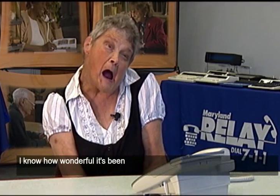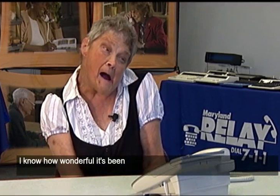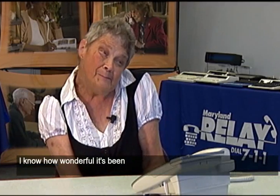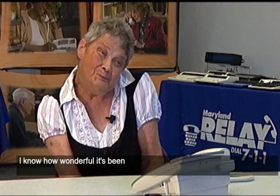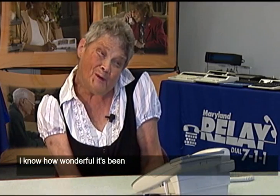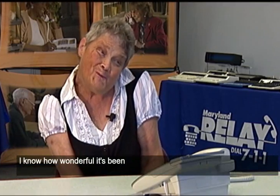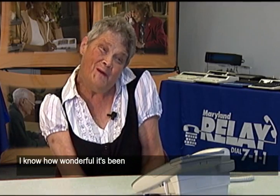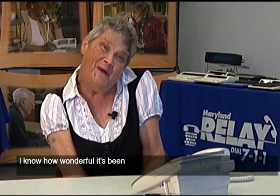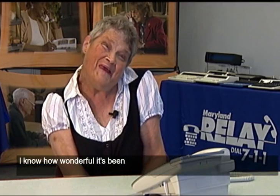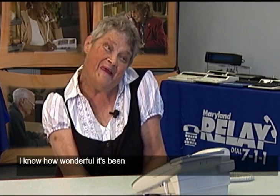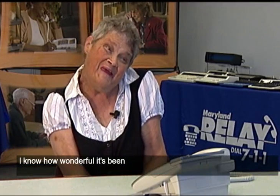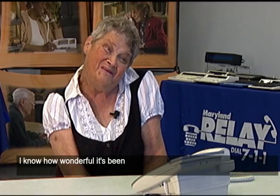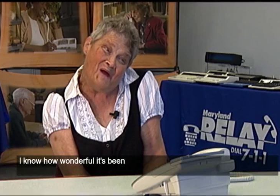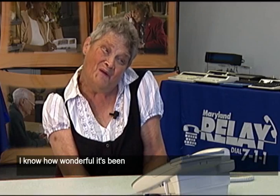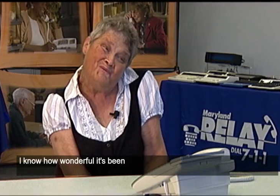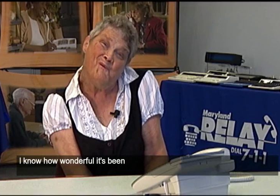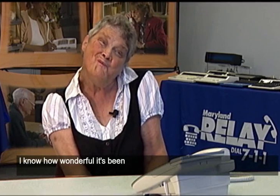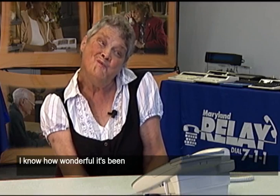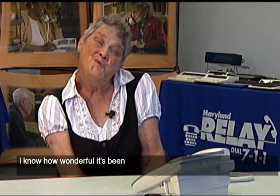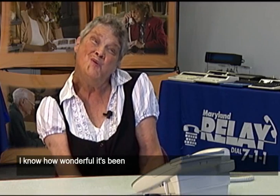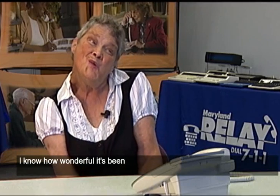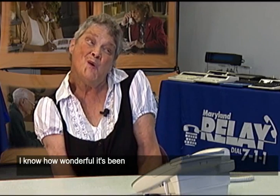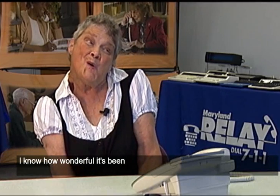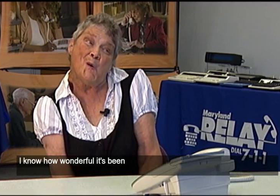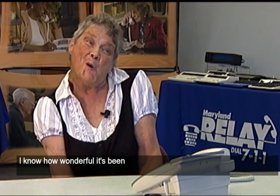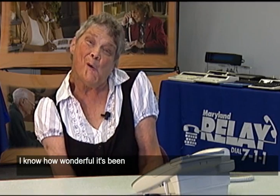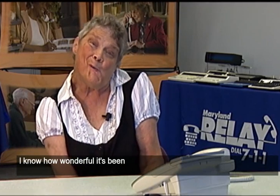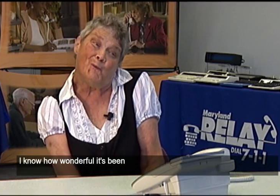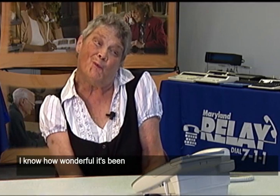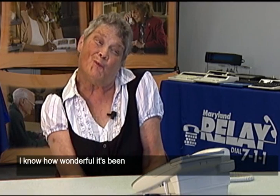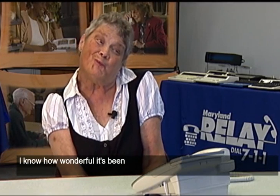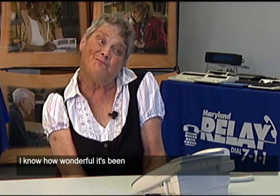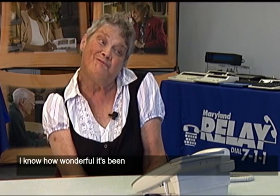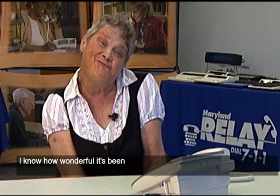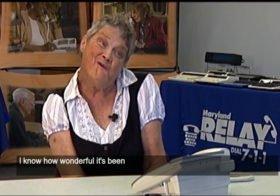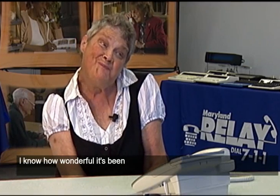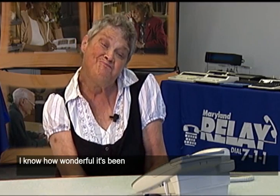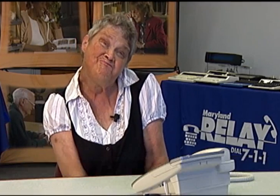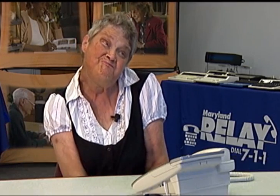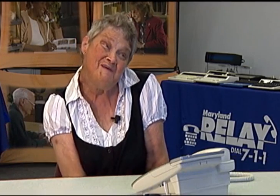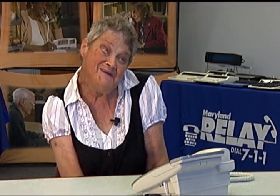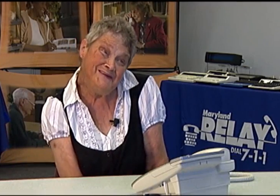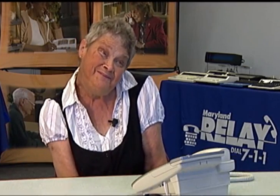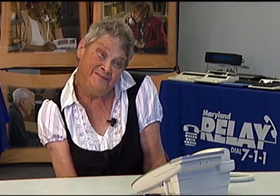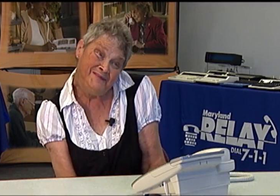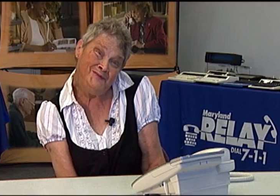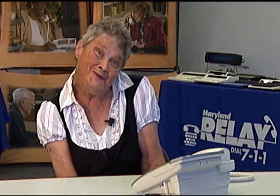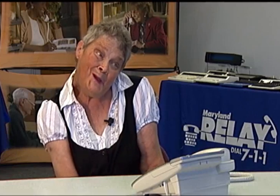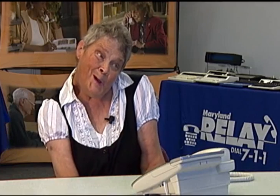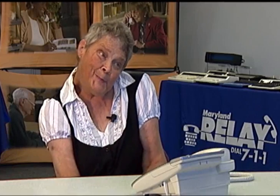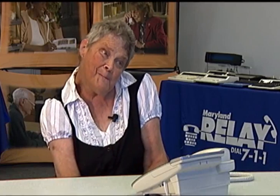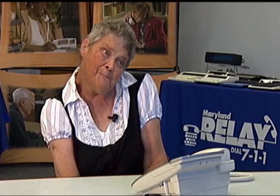I know I know how wonderful it's been. Wonderful it's been.